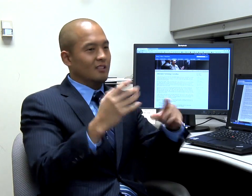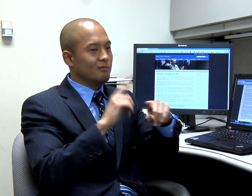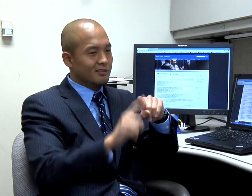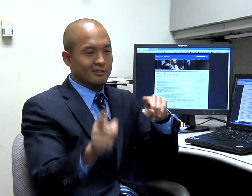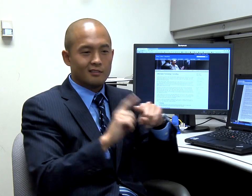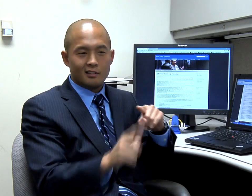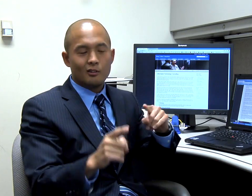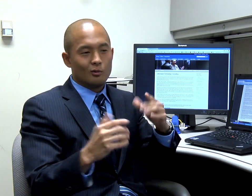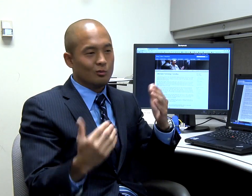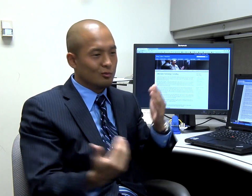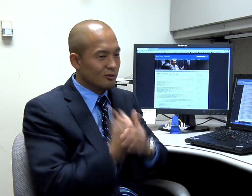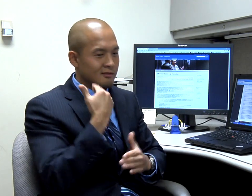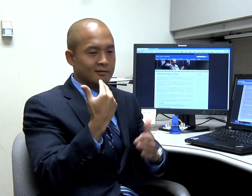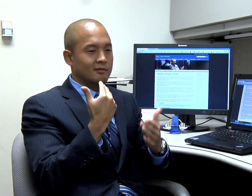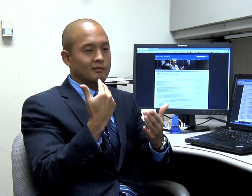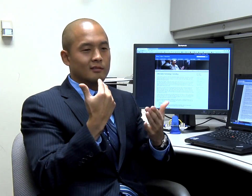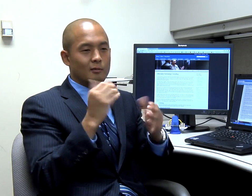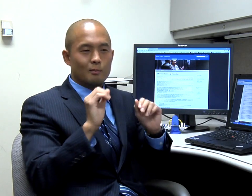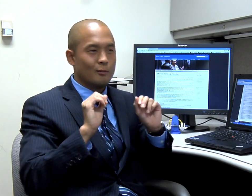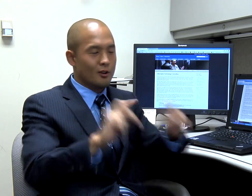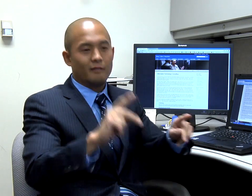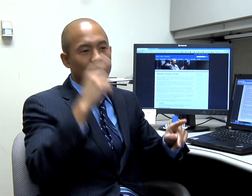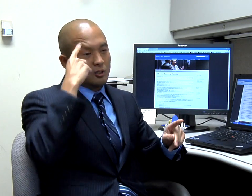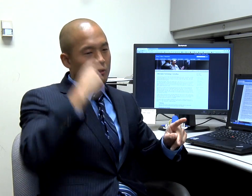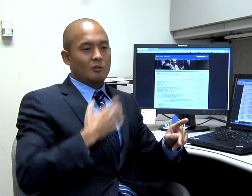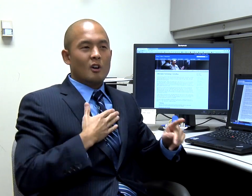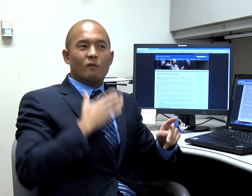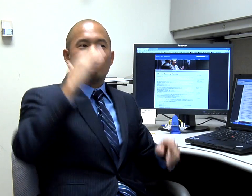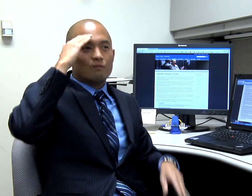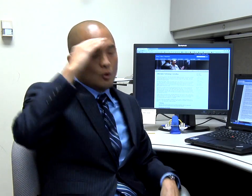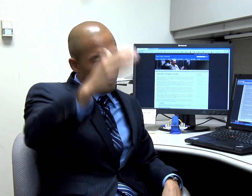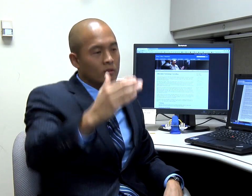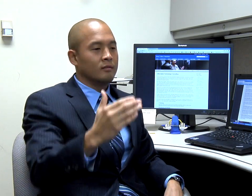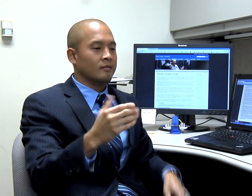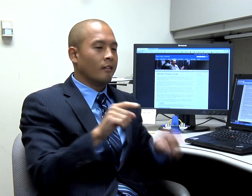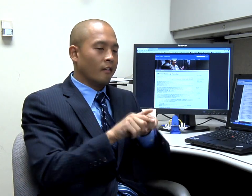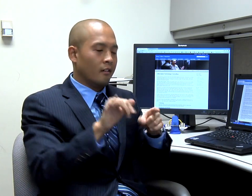Booz Allen has provided me with a variety of different opportunities for my future.